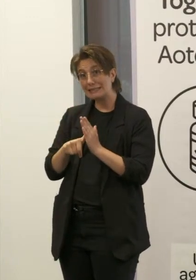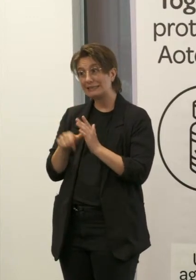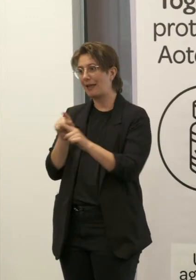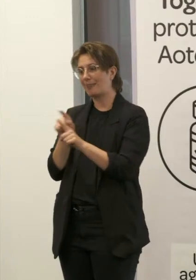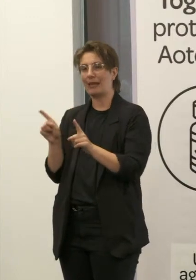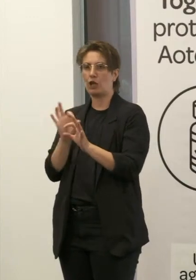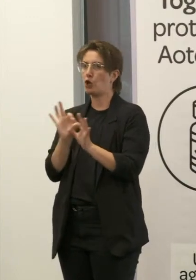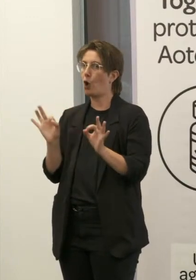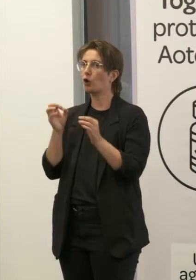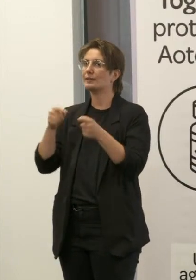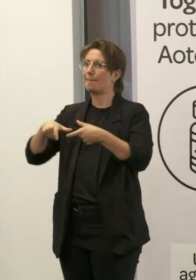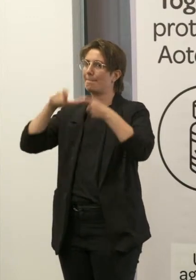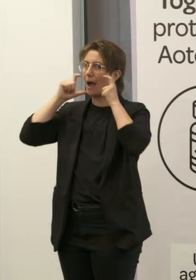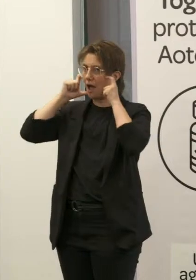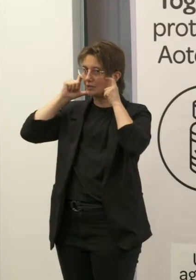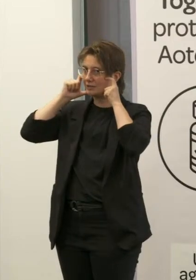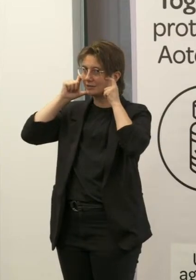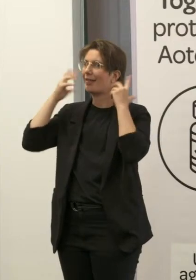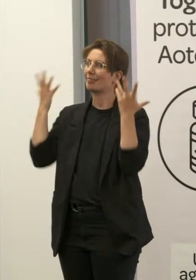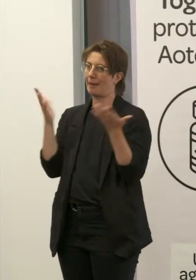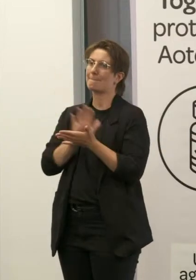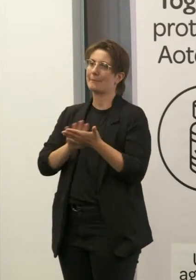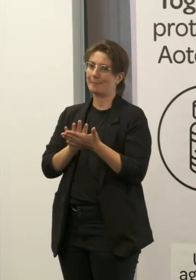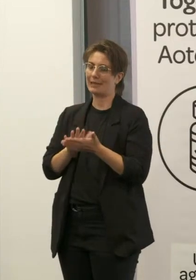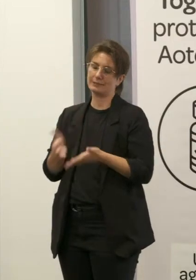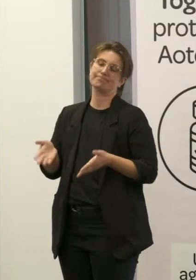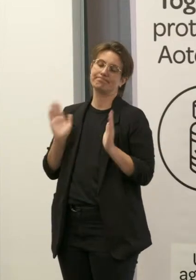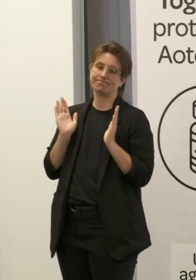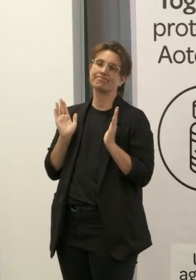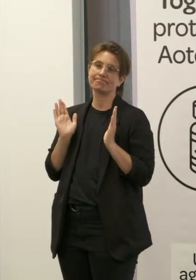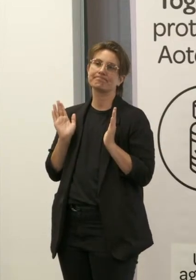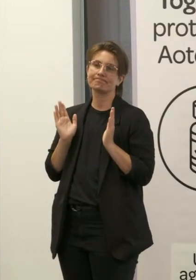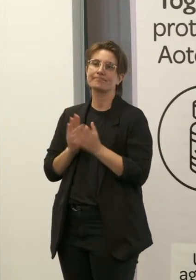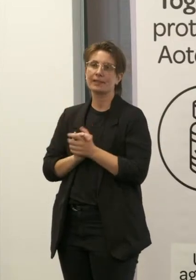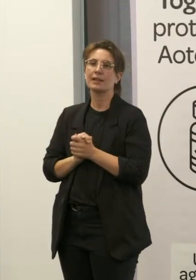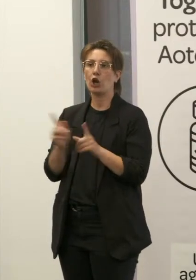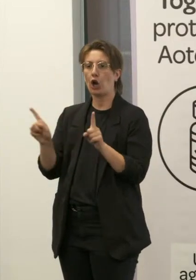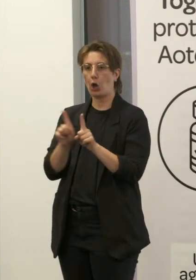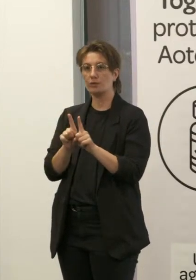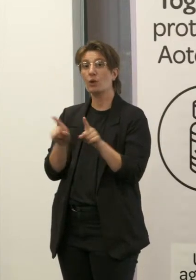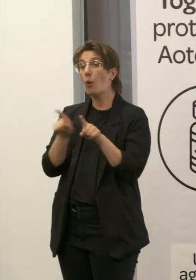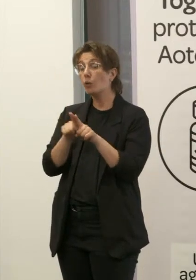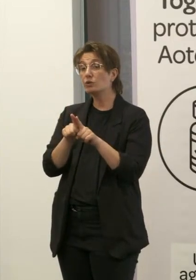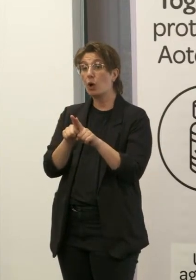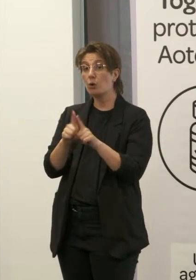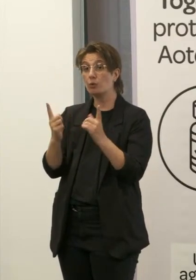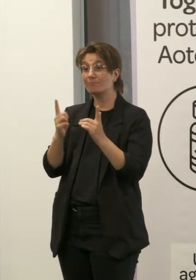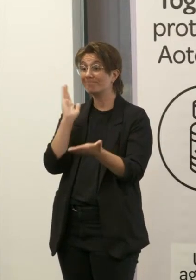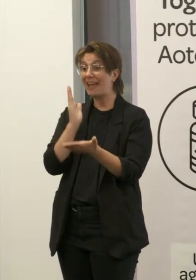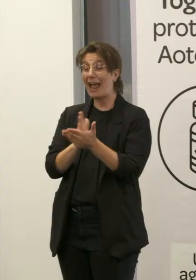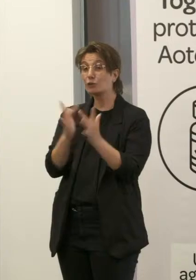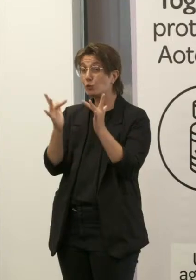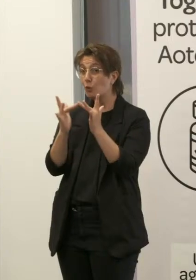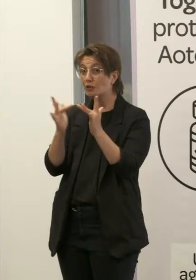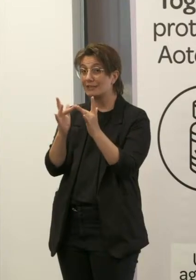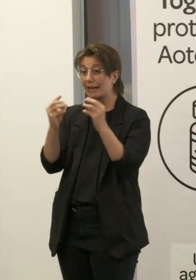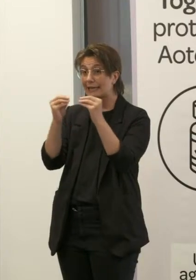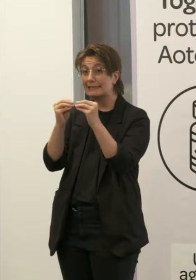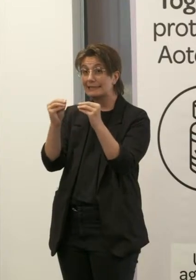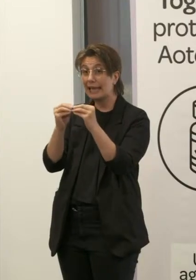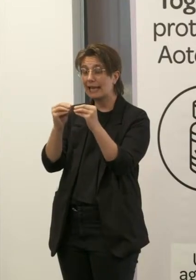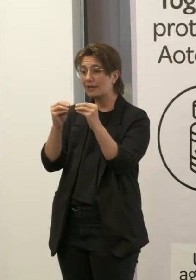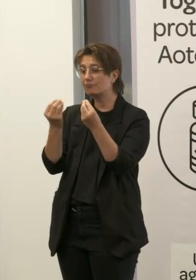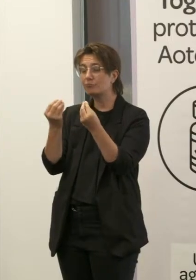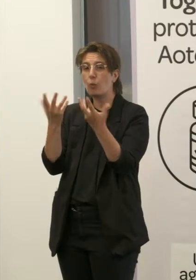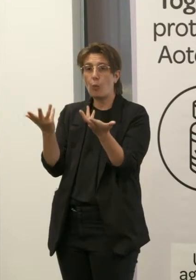close contact. And of course, direct contact through kissing or sharing a cigarette, not much of that happens nowadays, which is good.